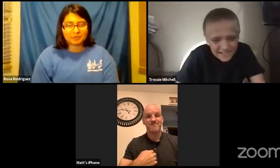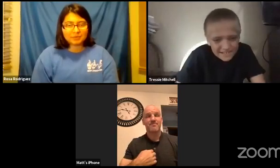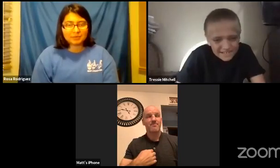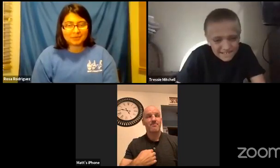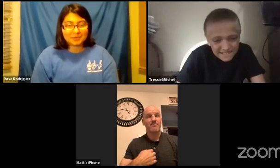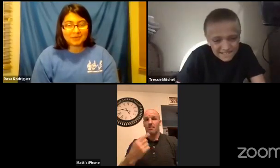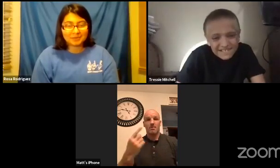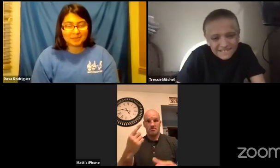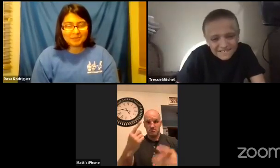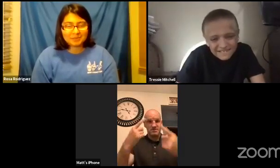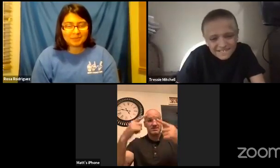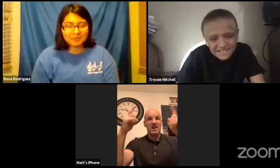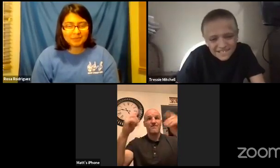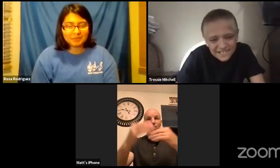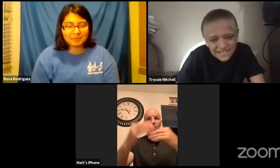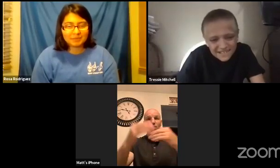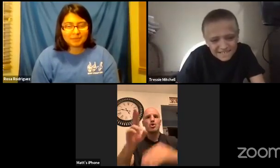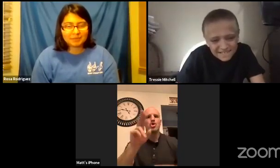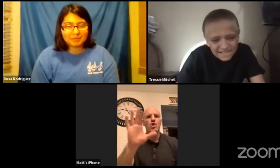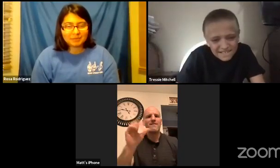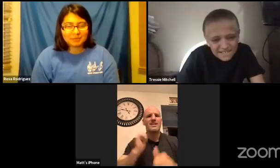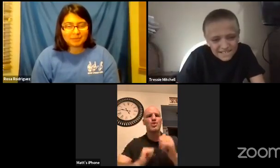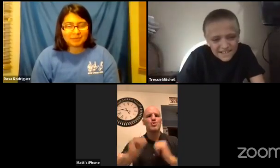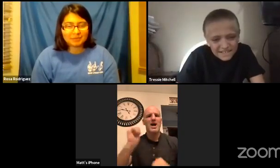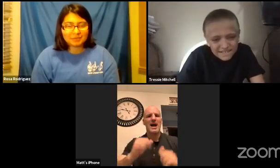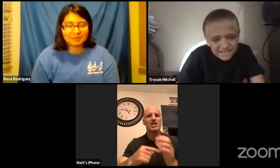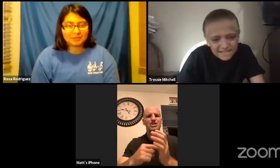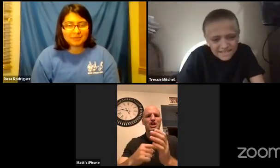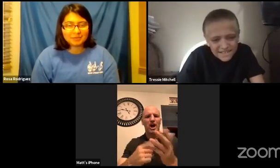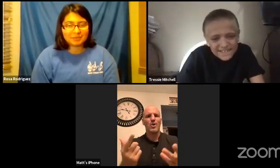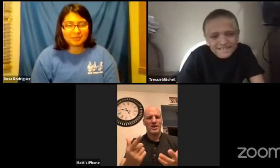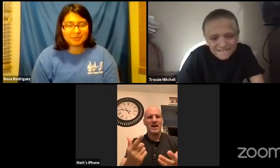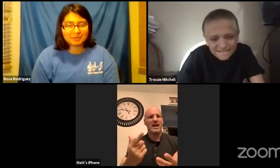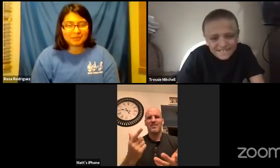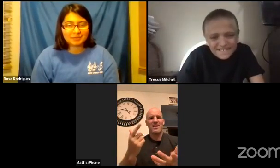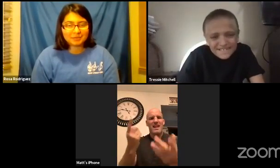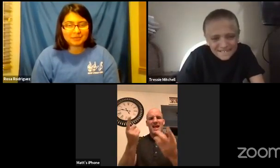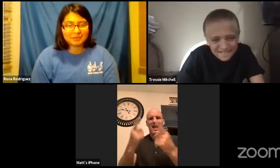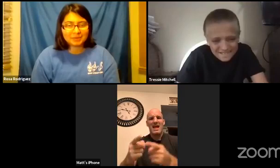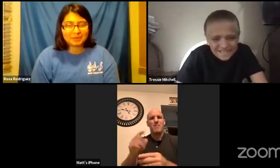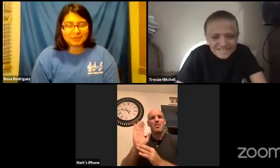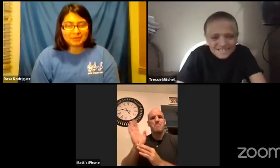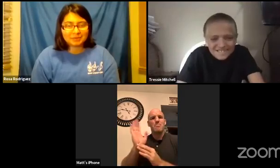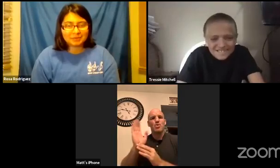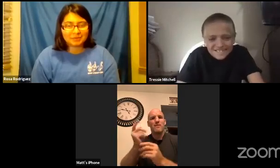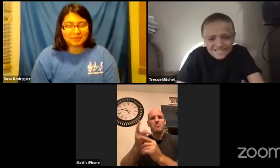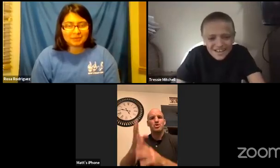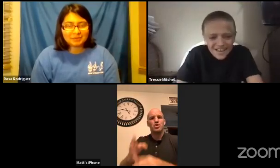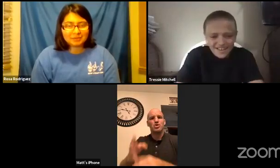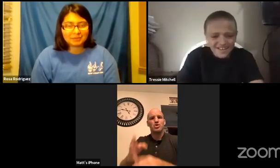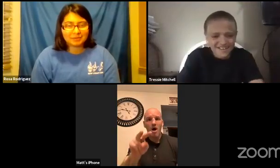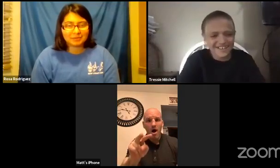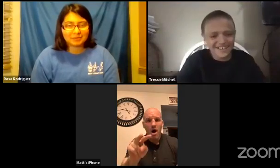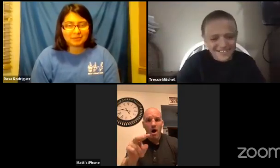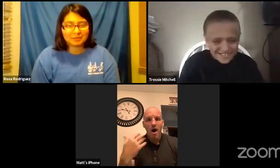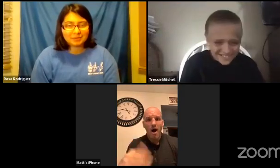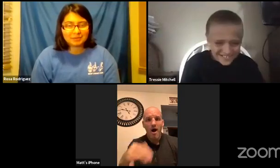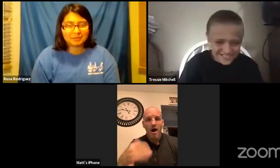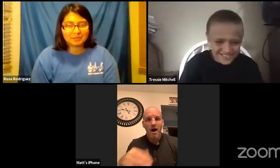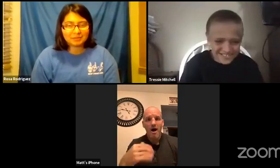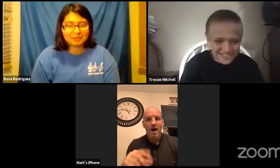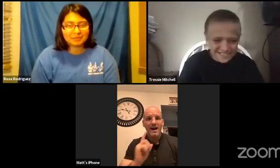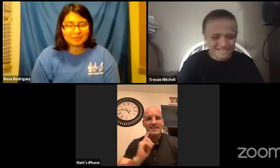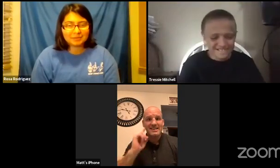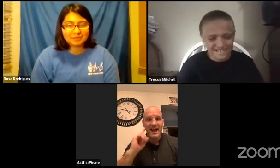that idea. I was involved with the Ultimate Fighting Championship, UFC. It was a reality show at the time,